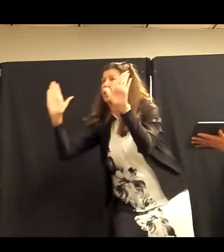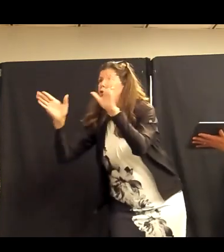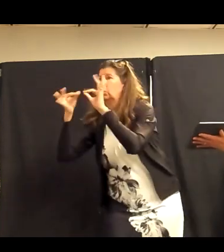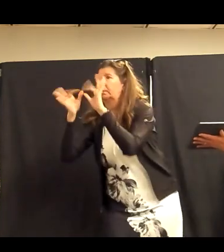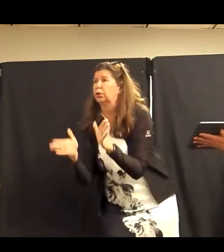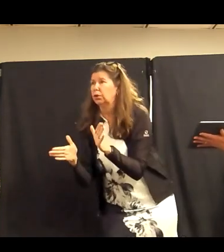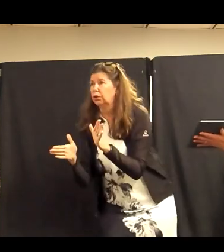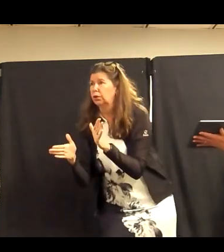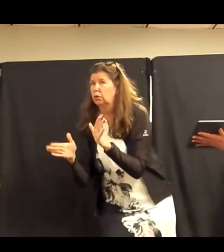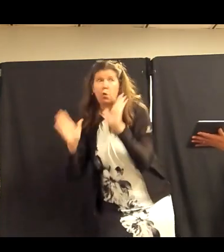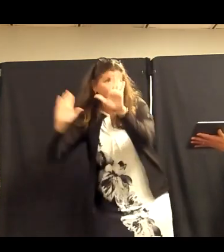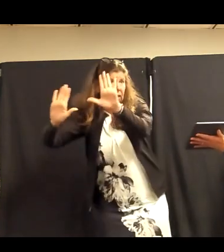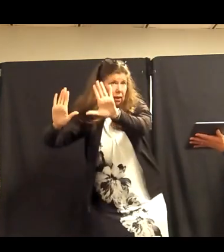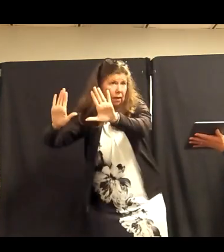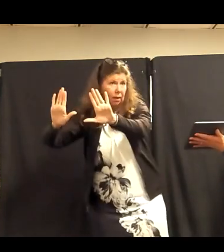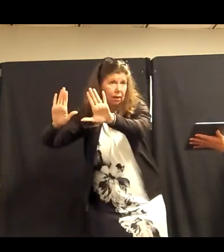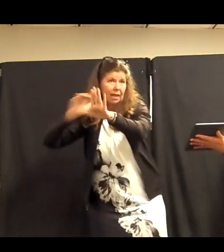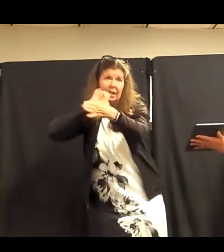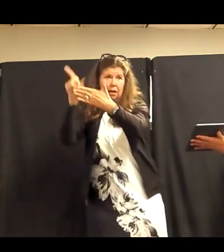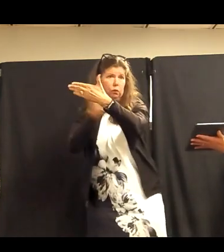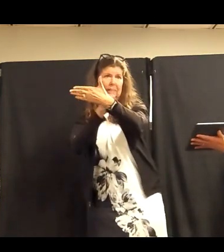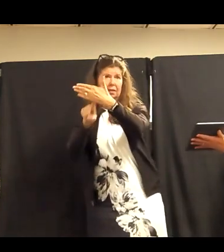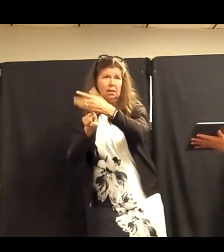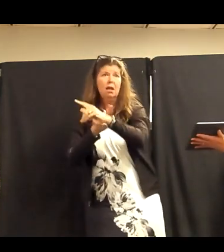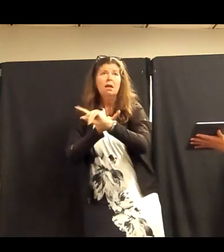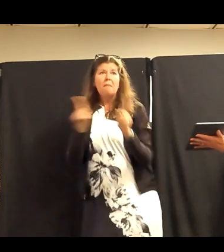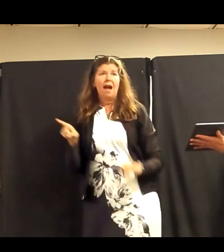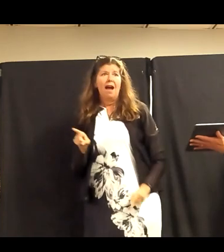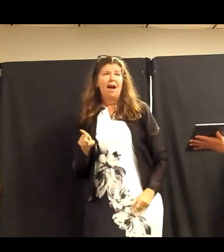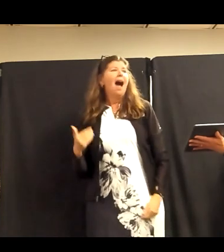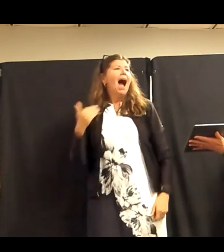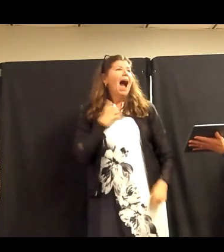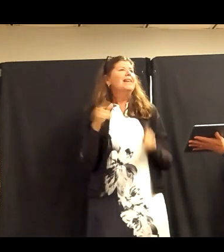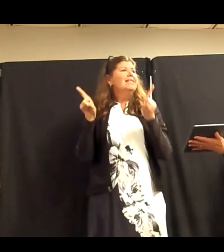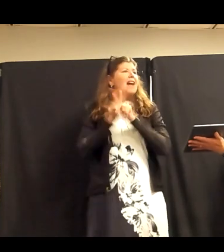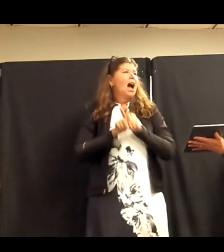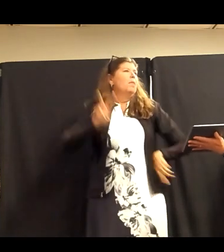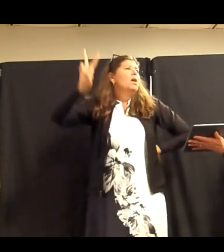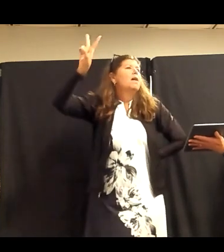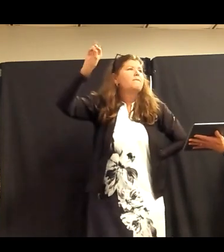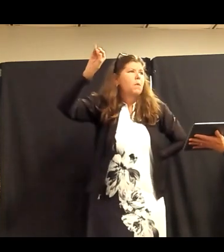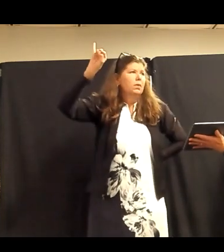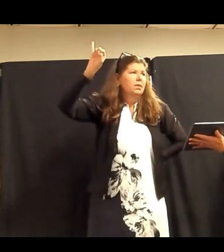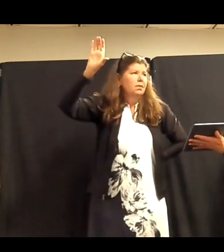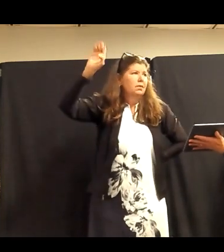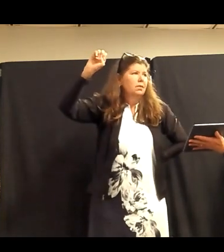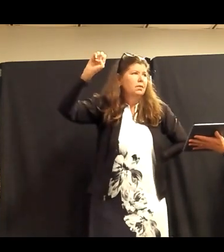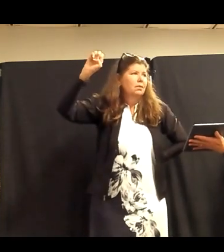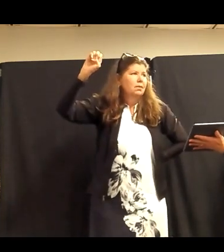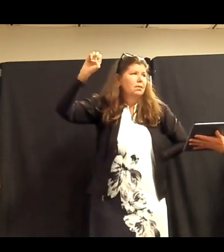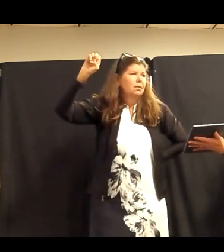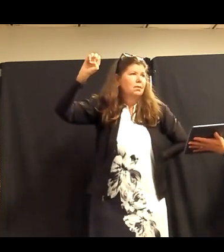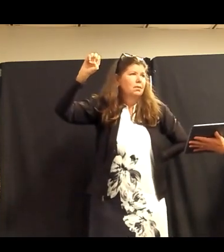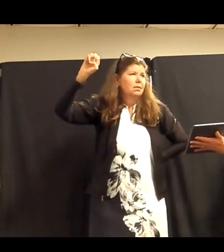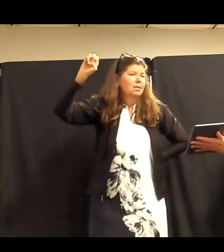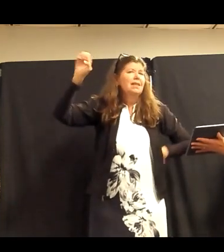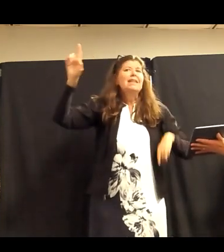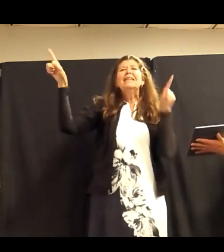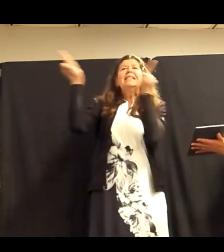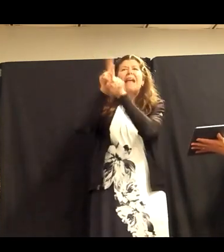out, really, by 2 fantastic interpreters. They're wonderful. This is not a critique against the interpreters,